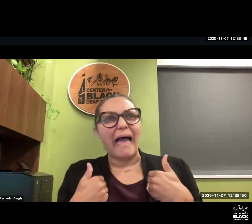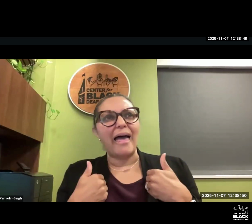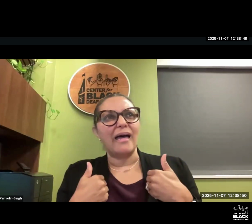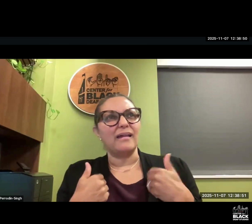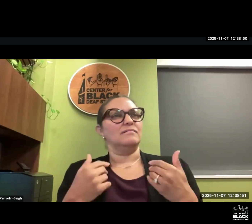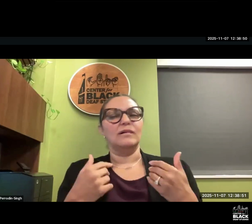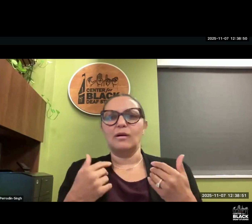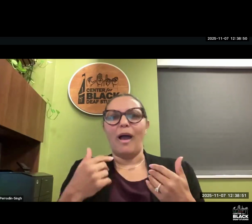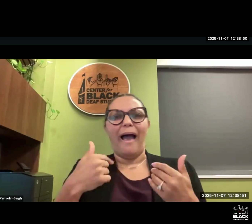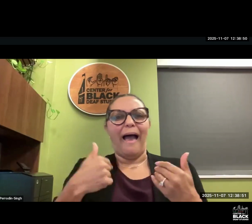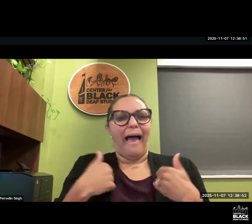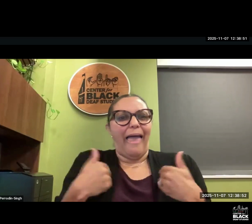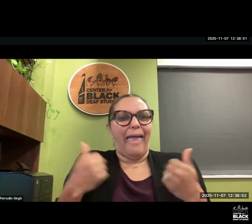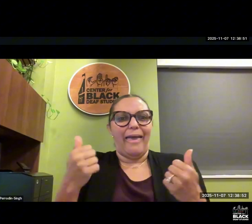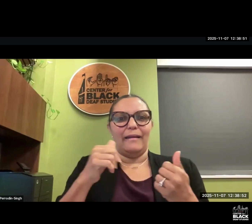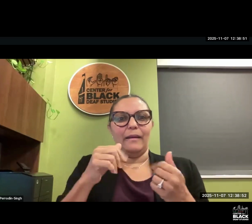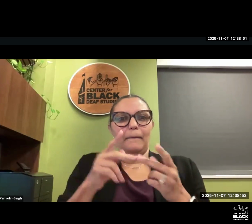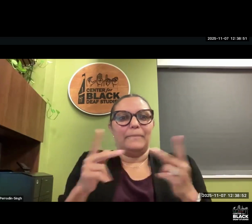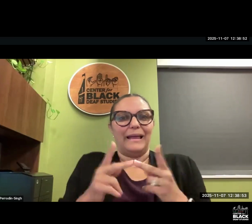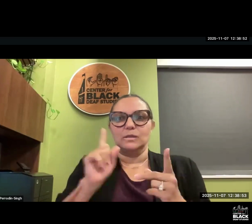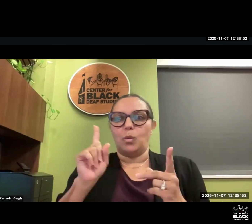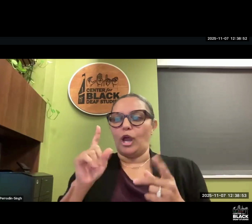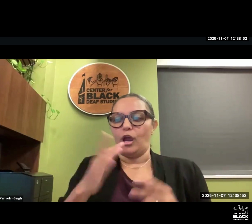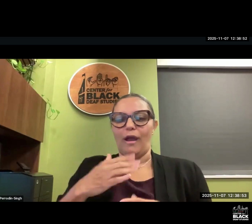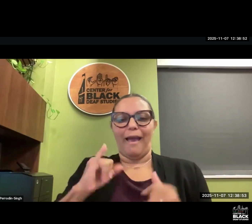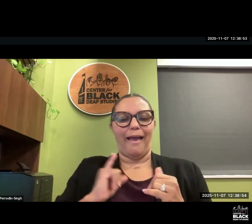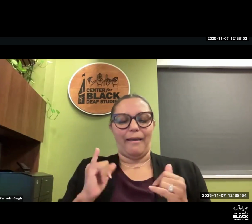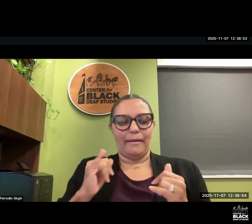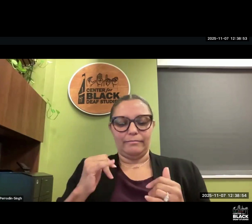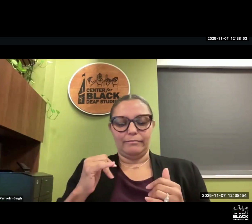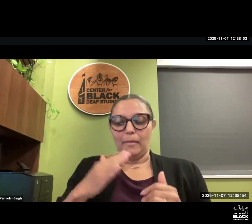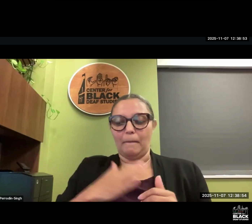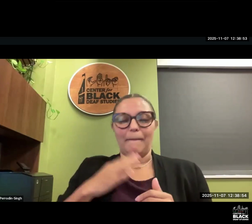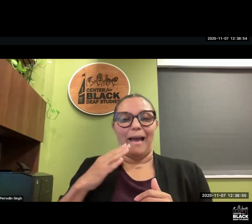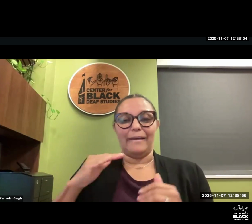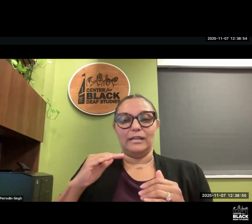upbringing and the different experiences that I've overcome.